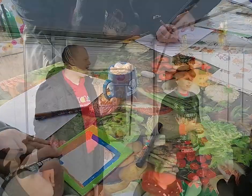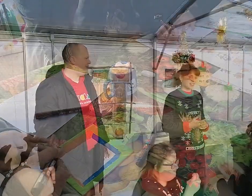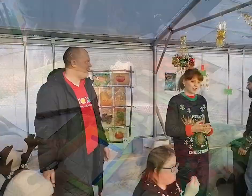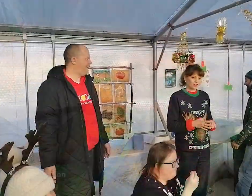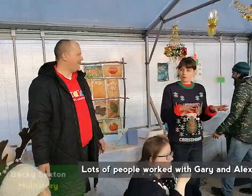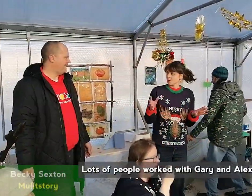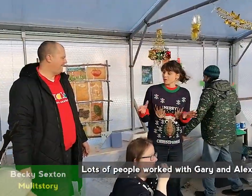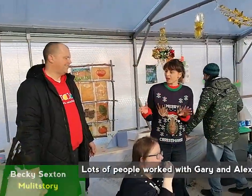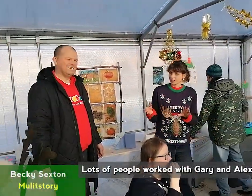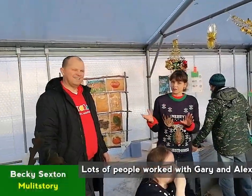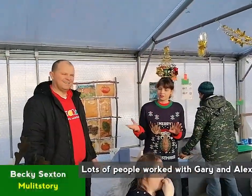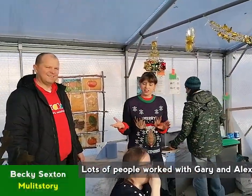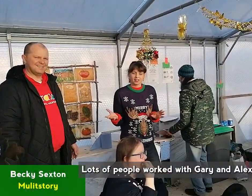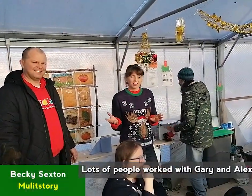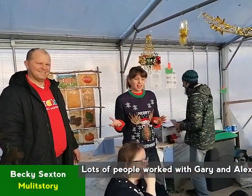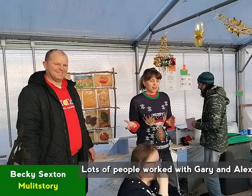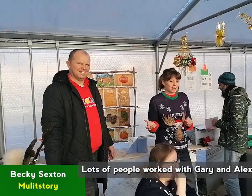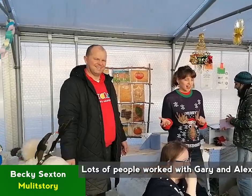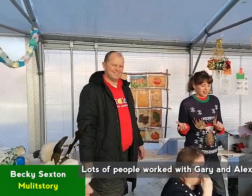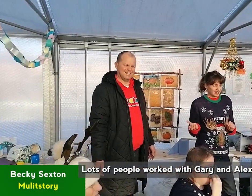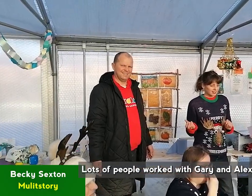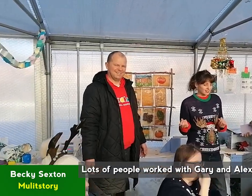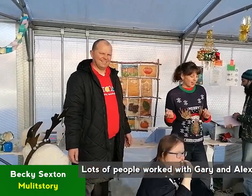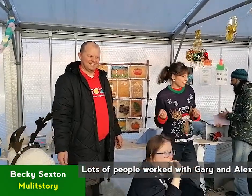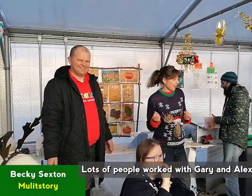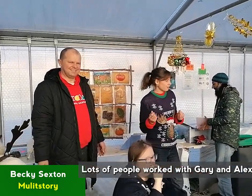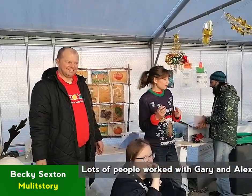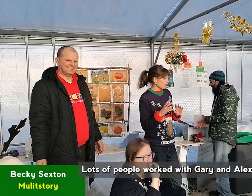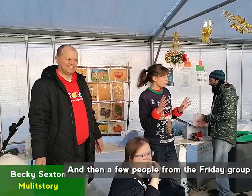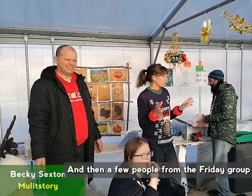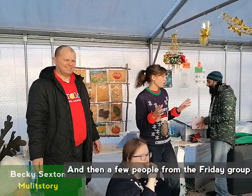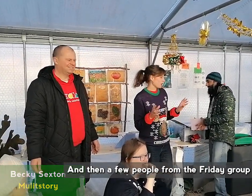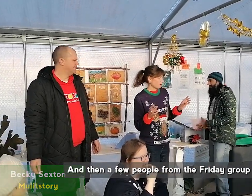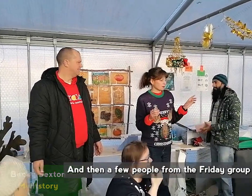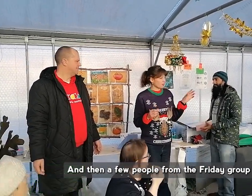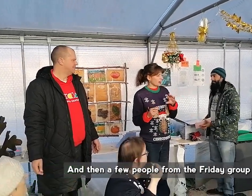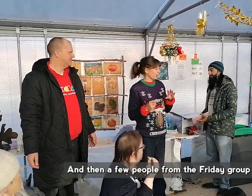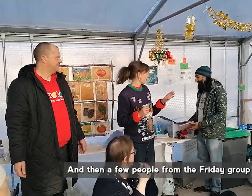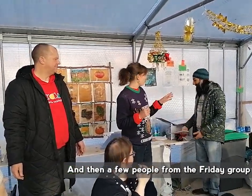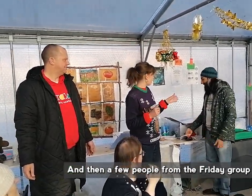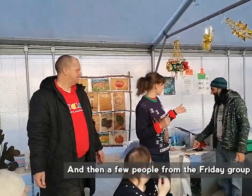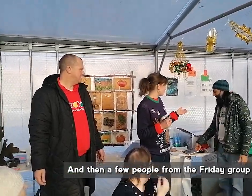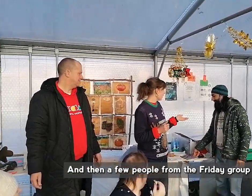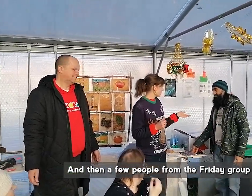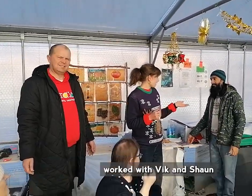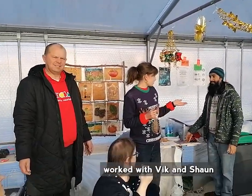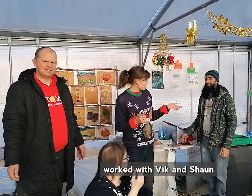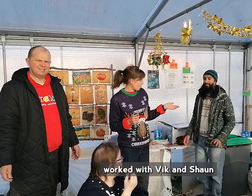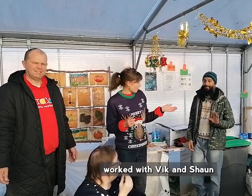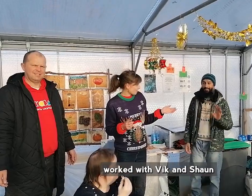And then lots of people worked with Gary and Alex, and then a few people from the Friday group worked with Dick and Shaun.